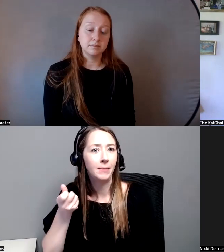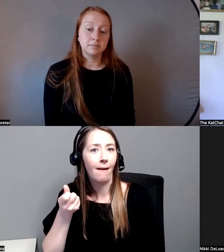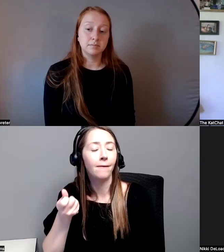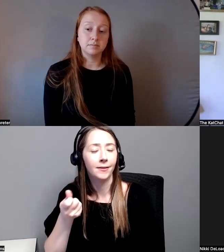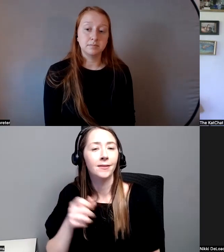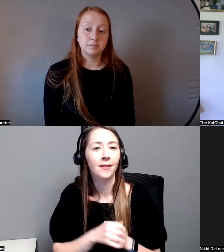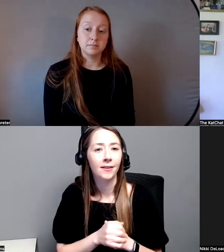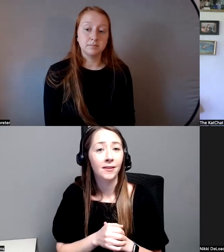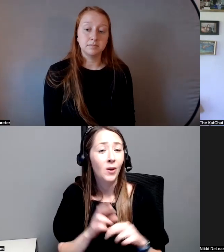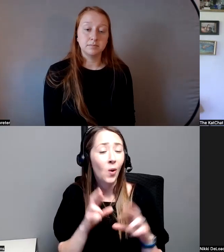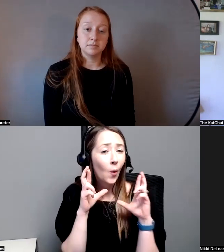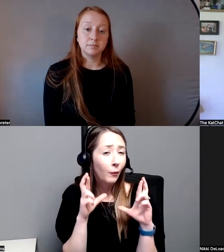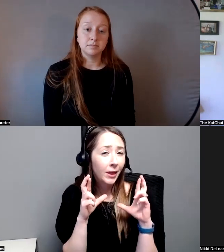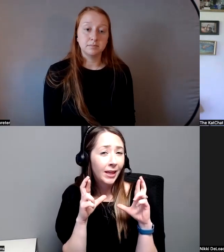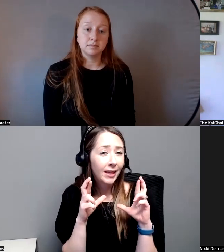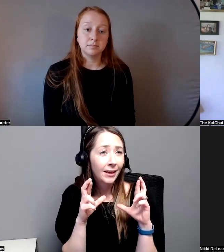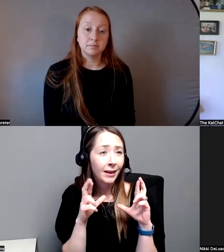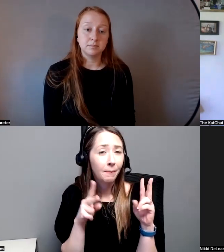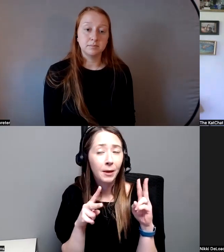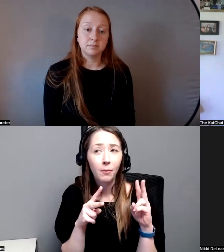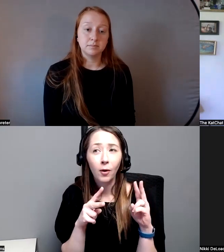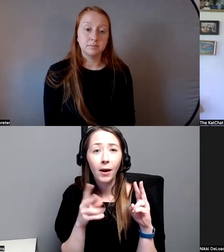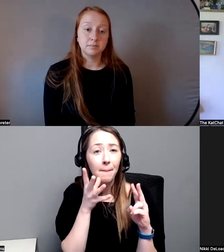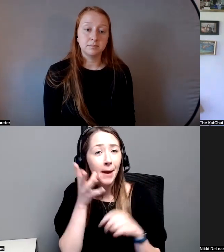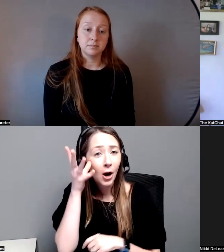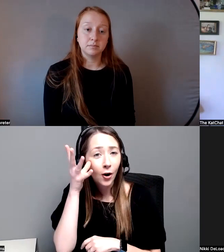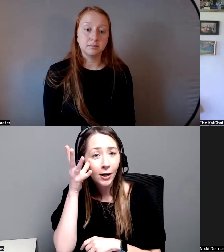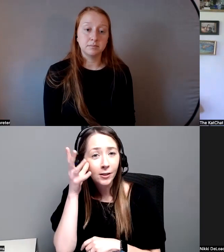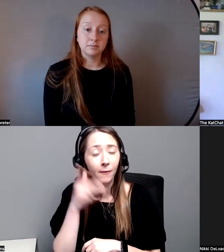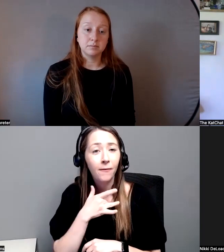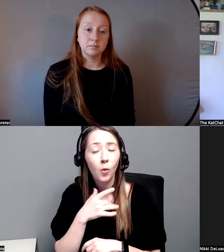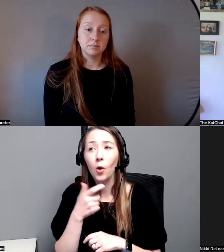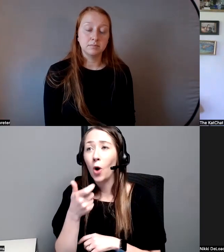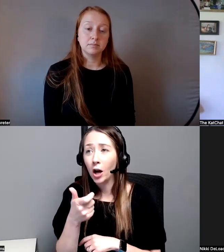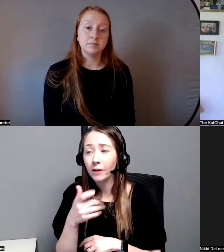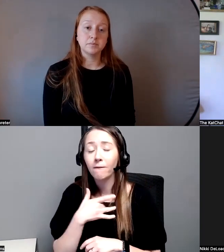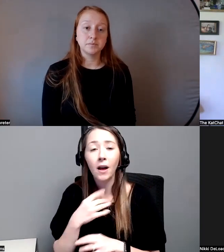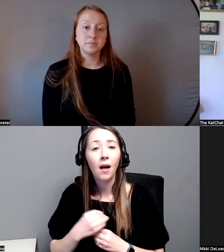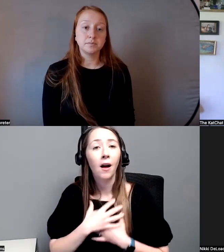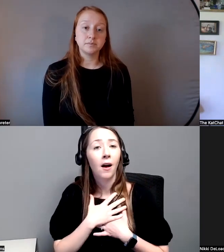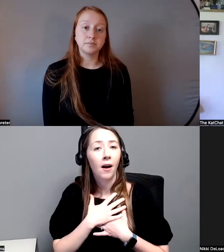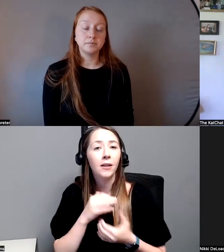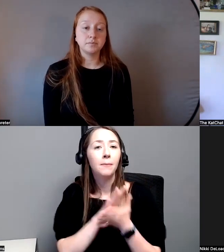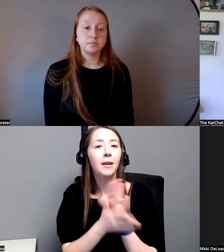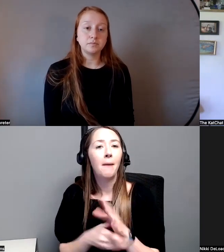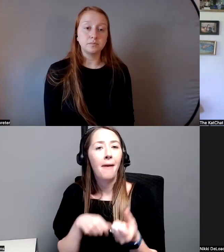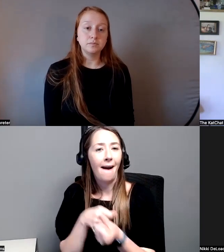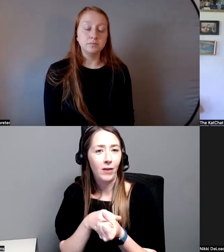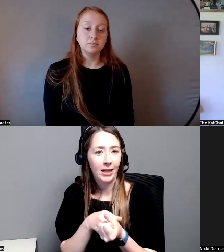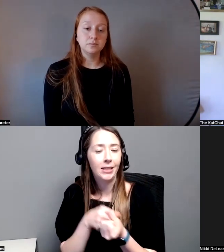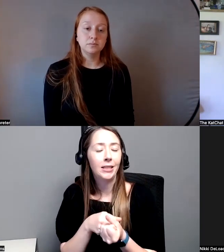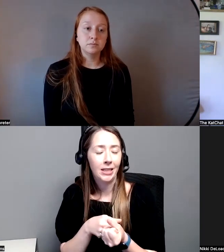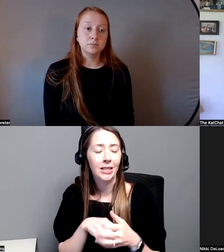and hopefully inspire more parents and more people to become advocates and to